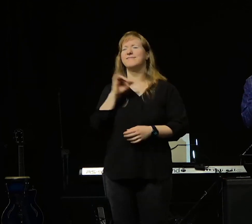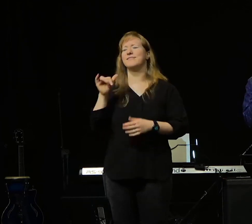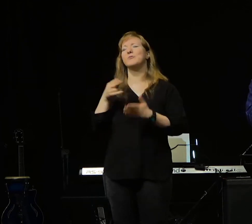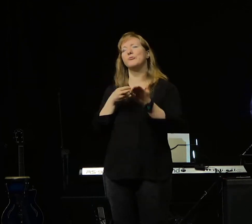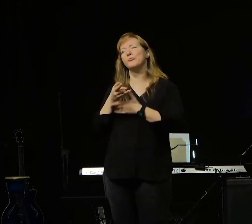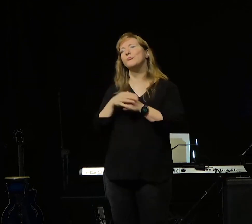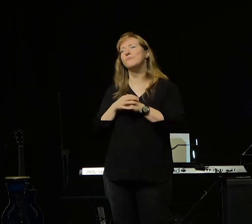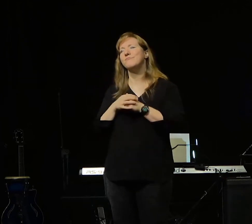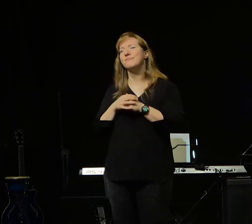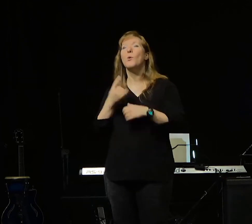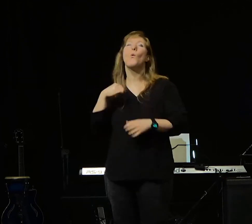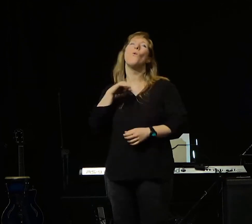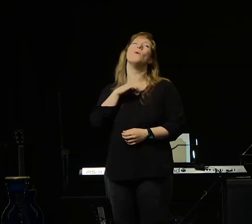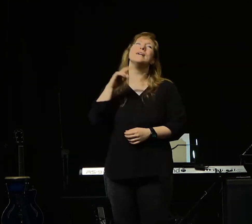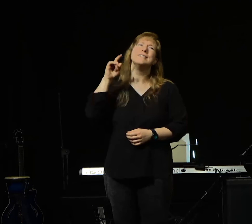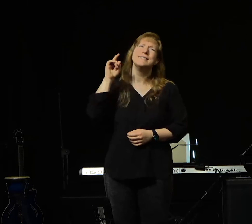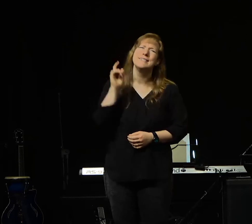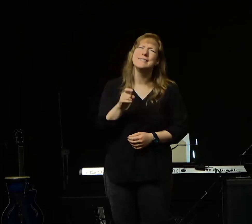that we need to be